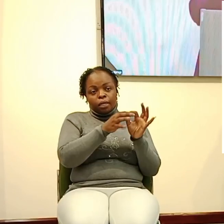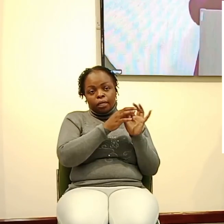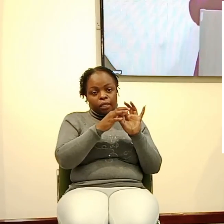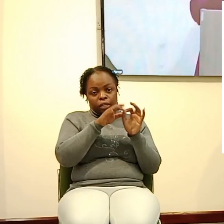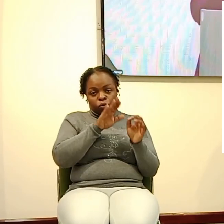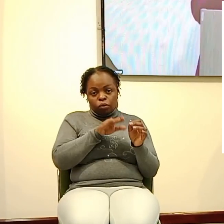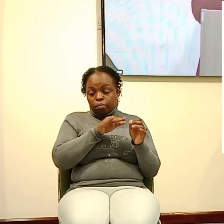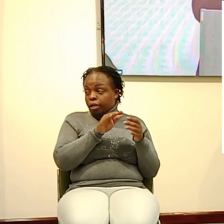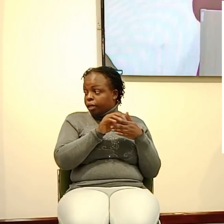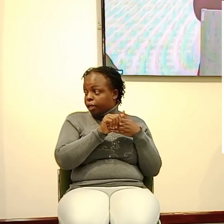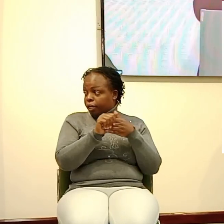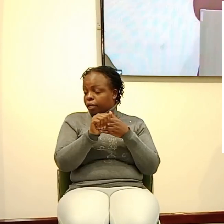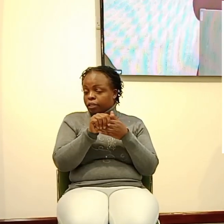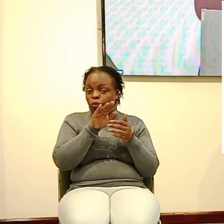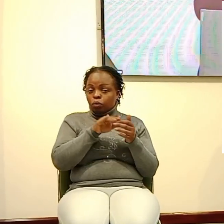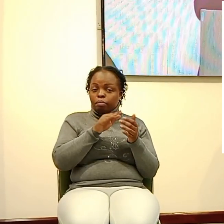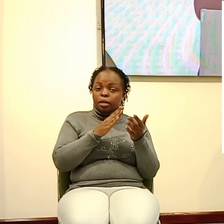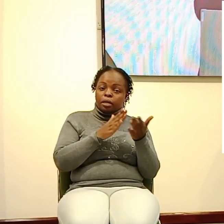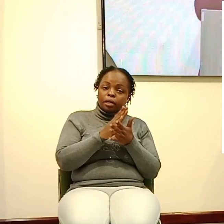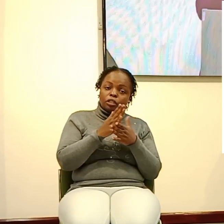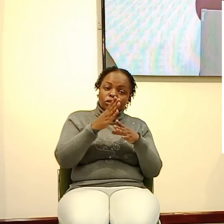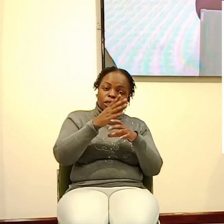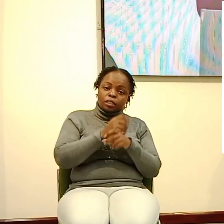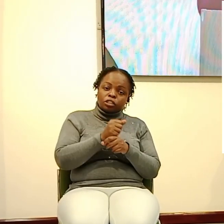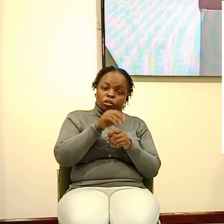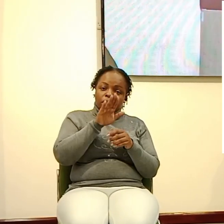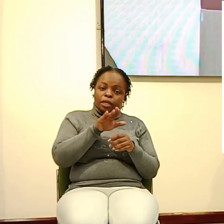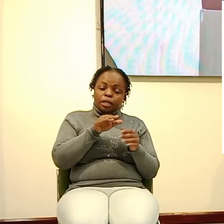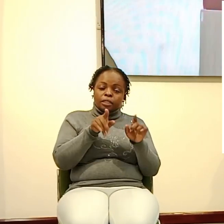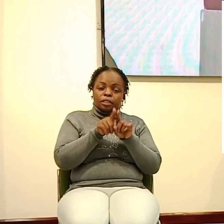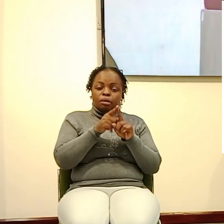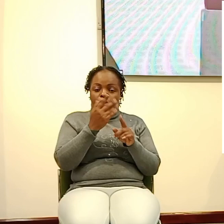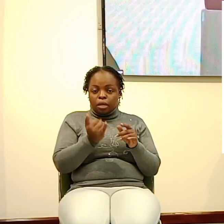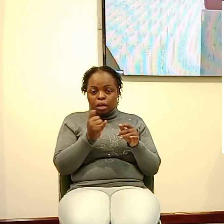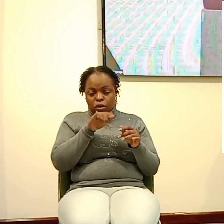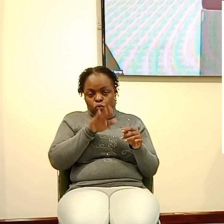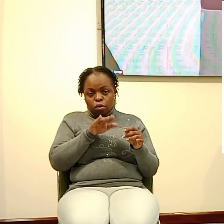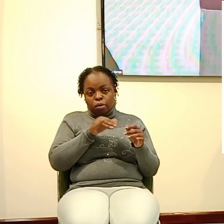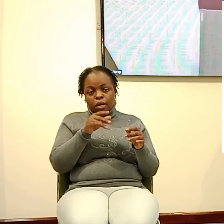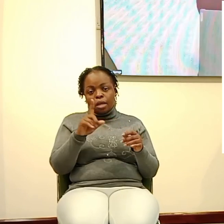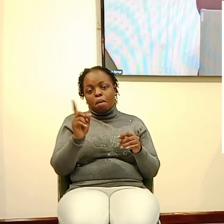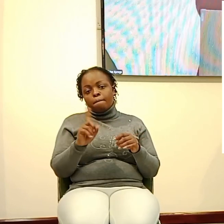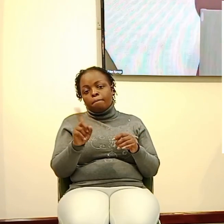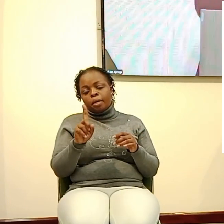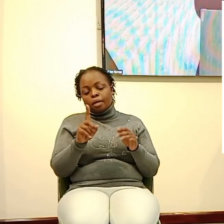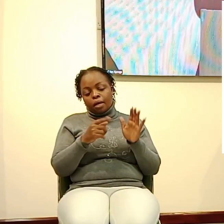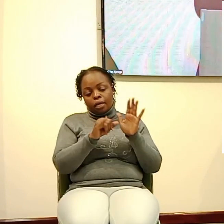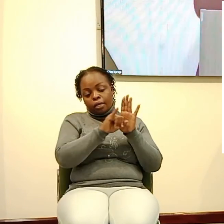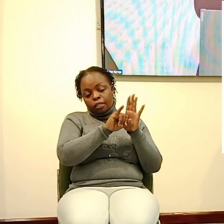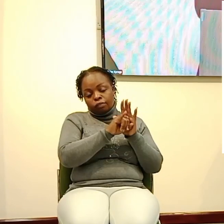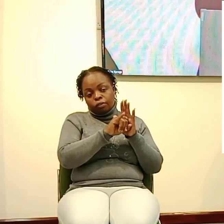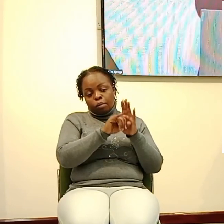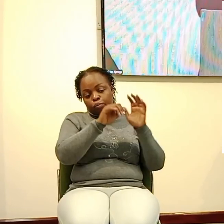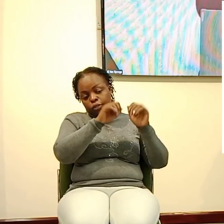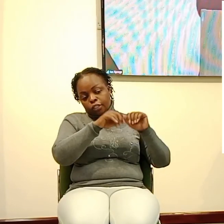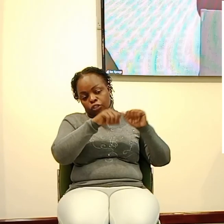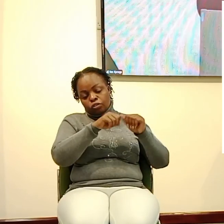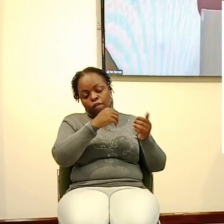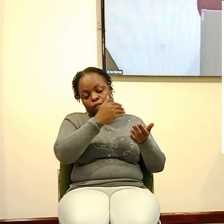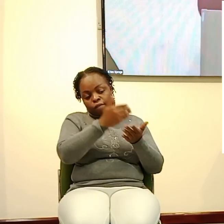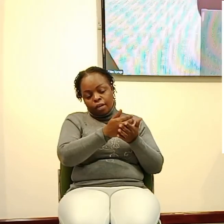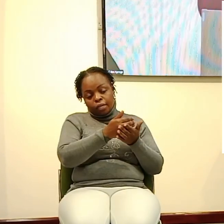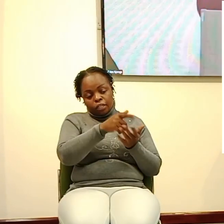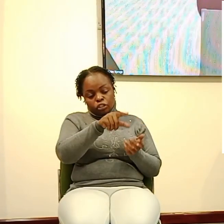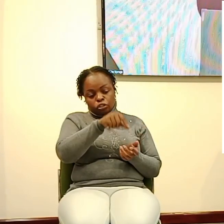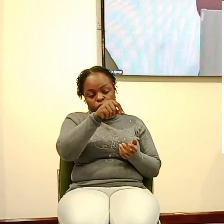leaders, women rights organization leaders, and young women MPs, identification of potential funding sources,